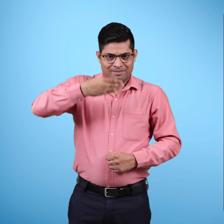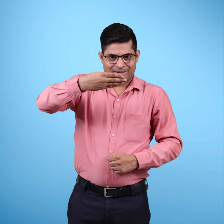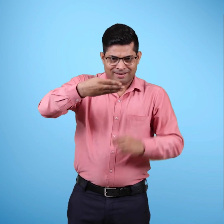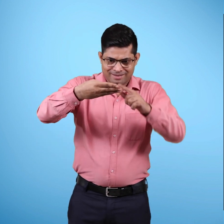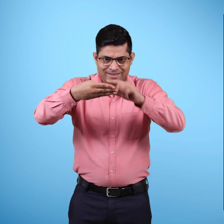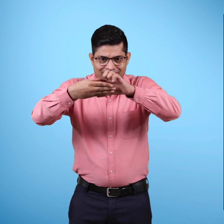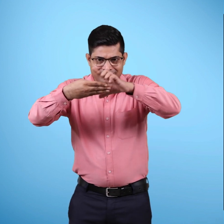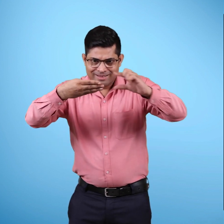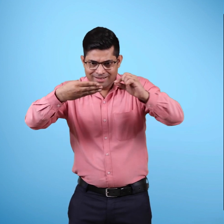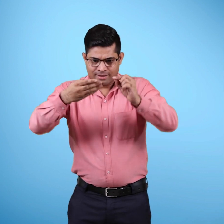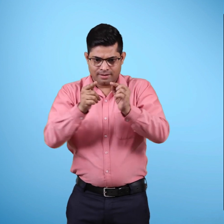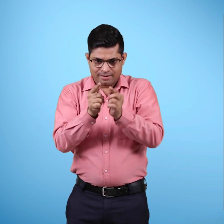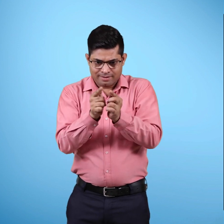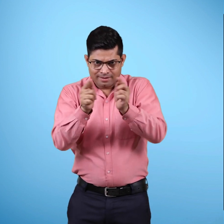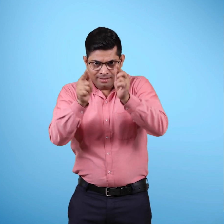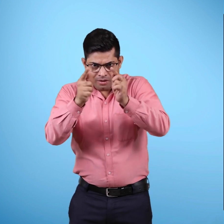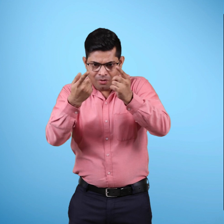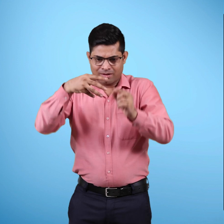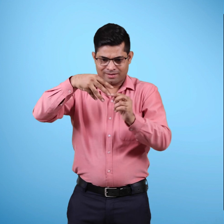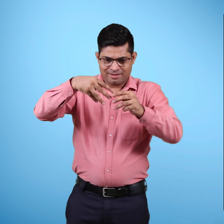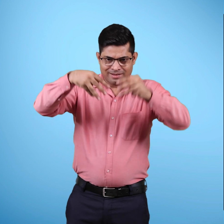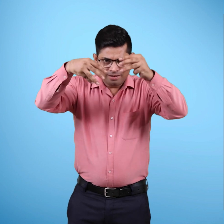and types of leaf venation.